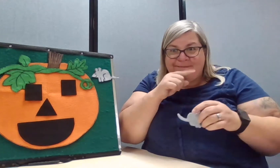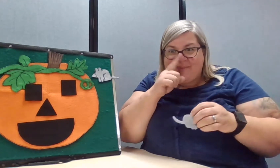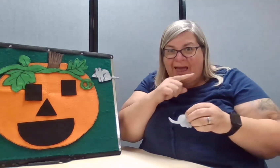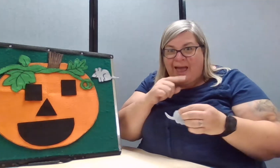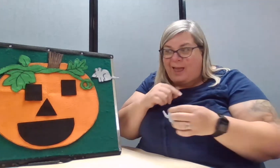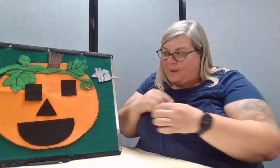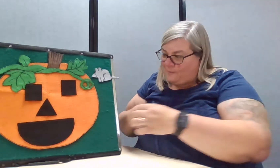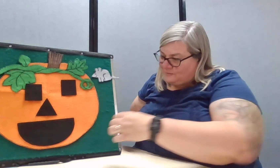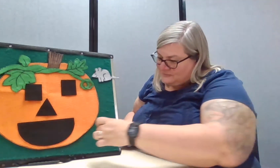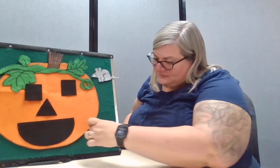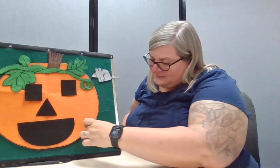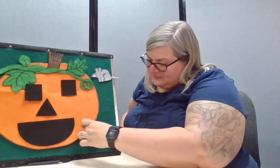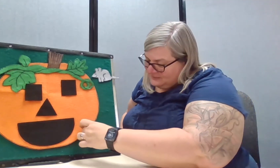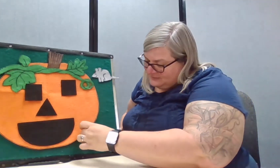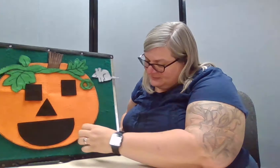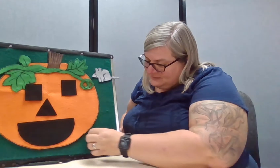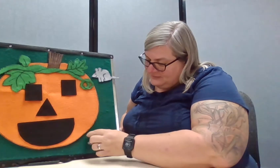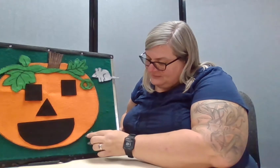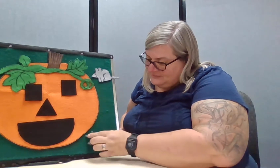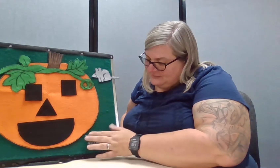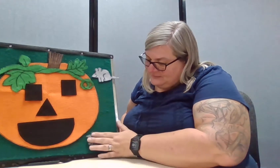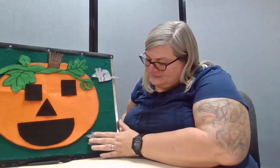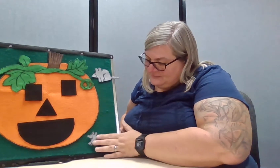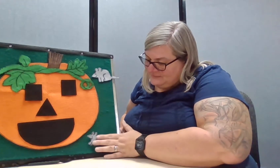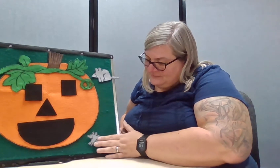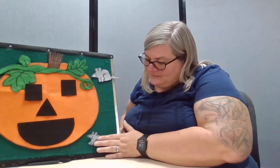The other little mouse came along